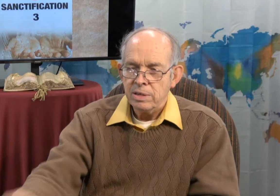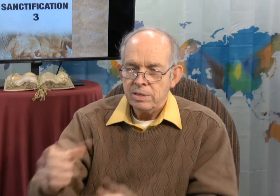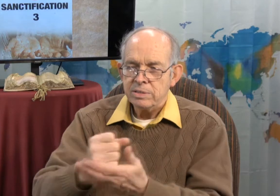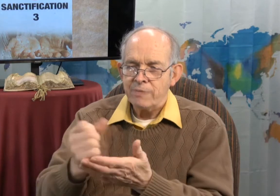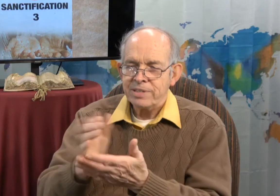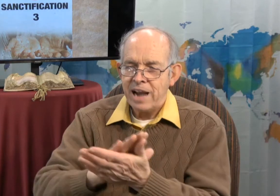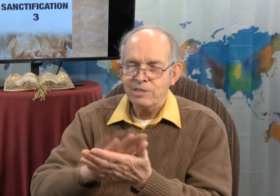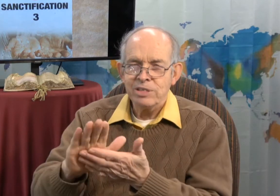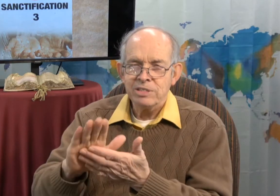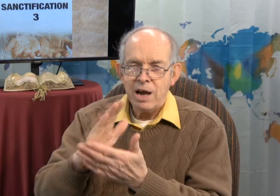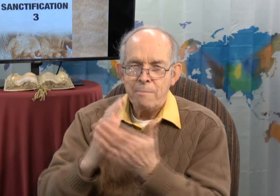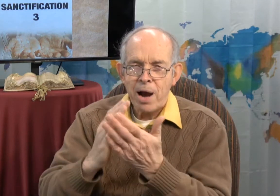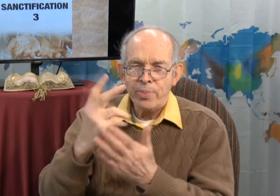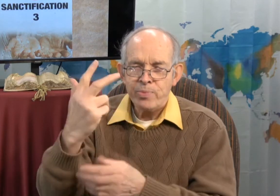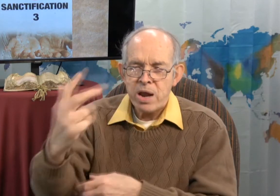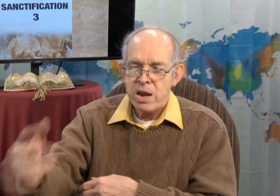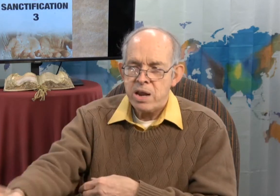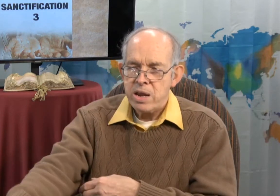3. Sanctification Part 3.